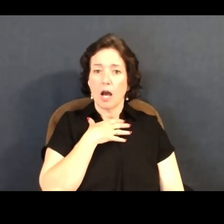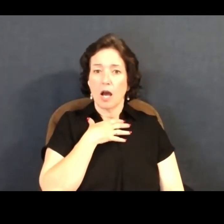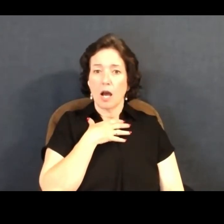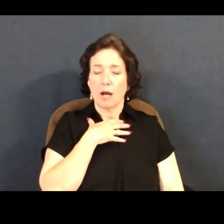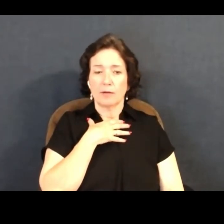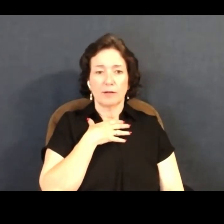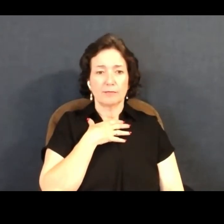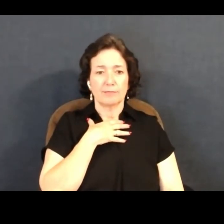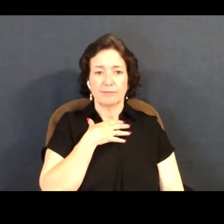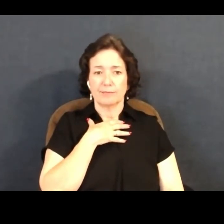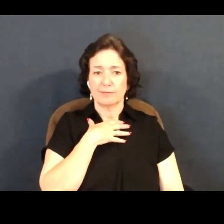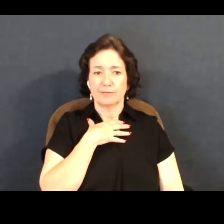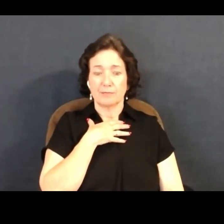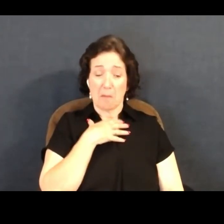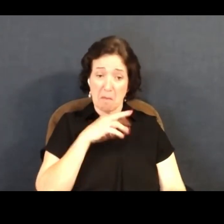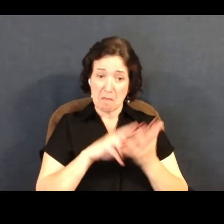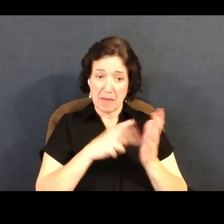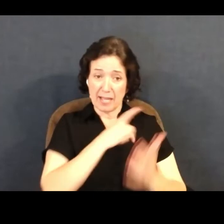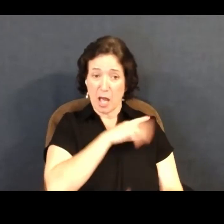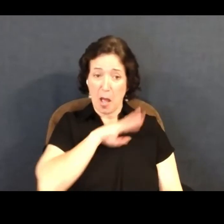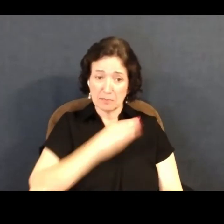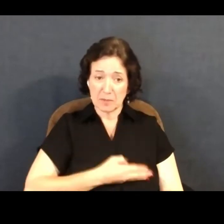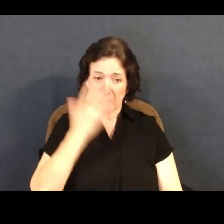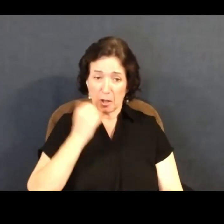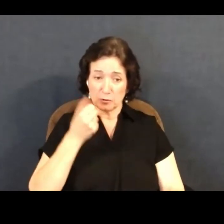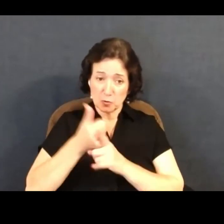But she was not so upset that she had spoken.